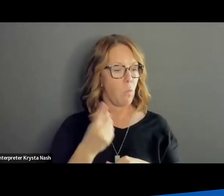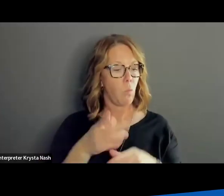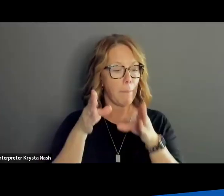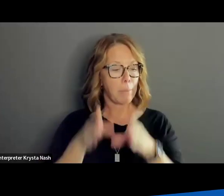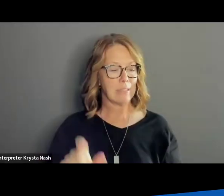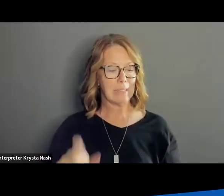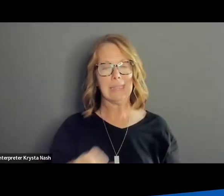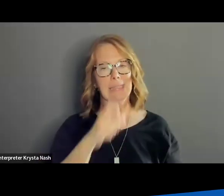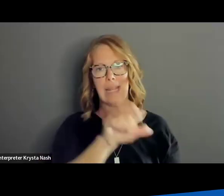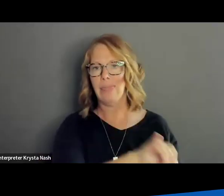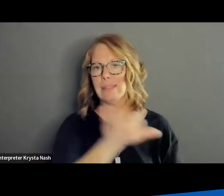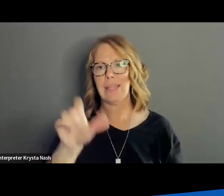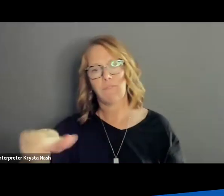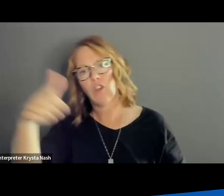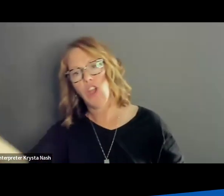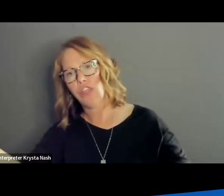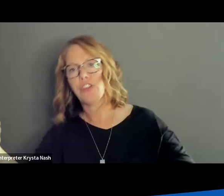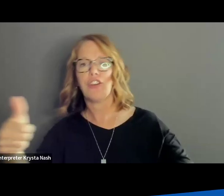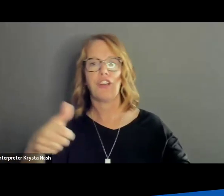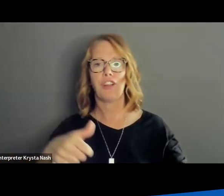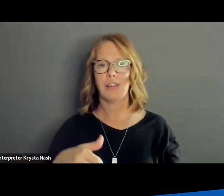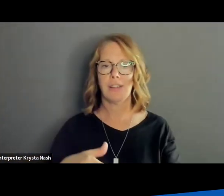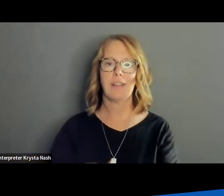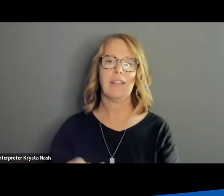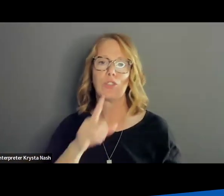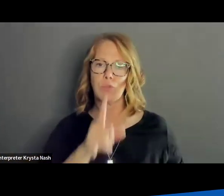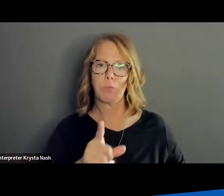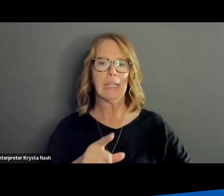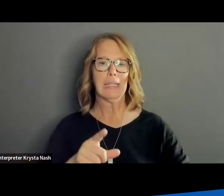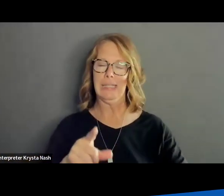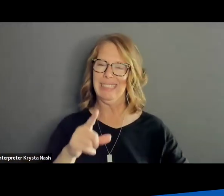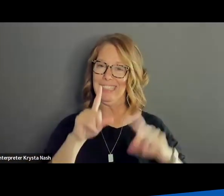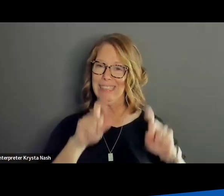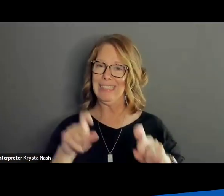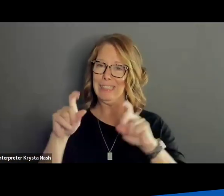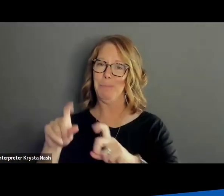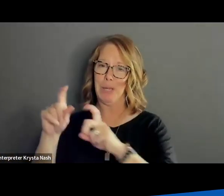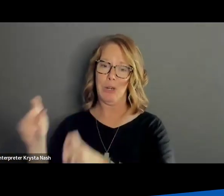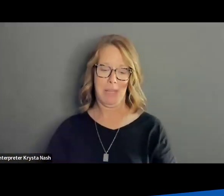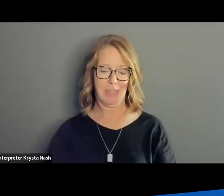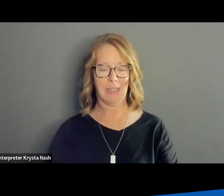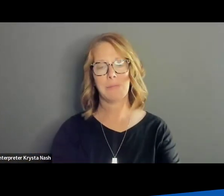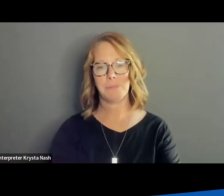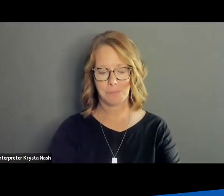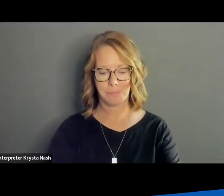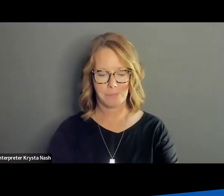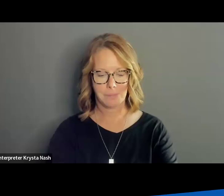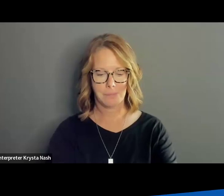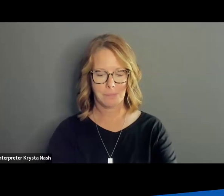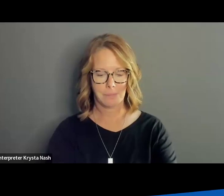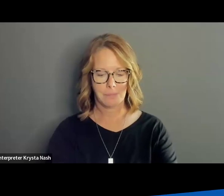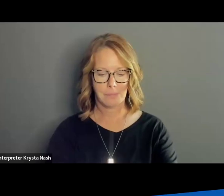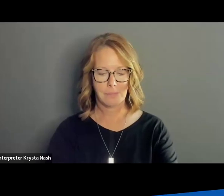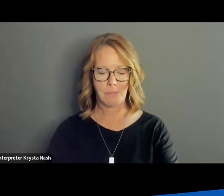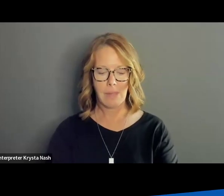this person's taking is not for the third person. So it's really an experimentation process. But it's